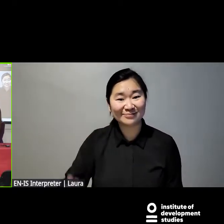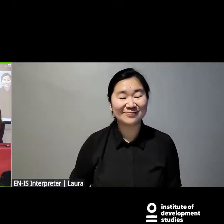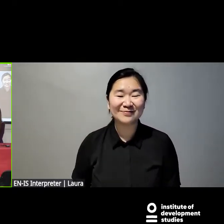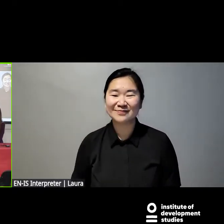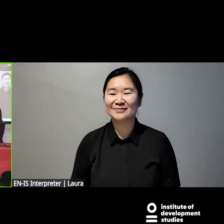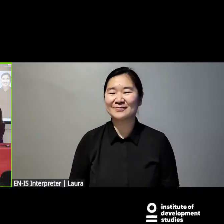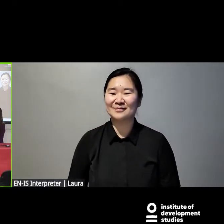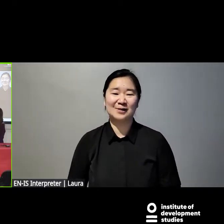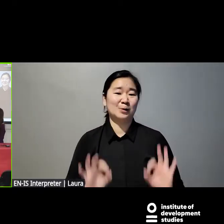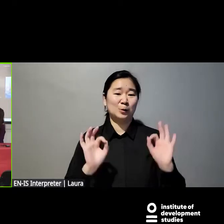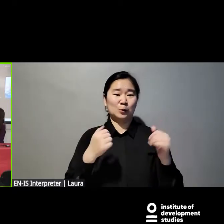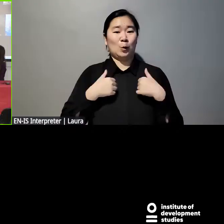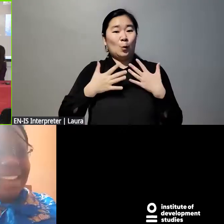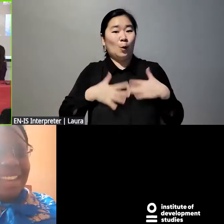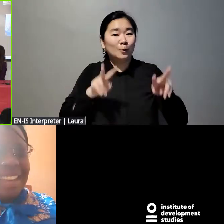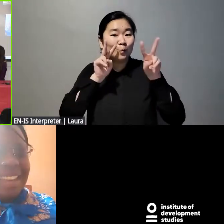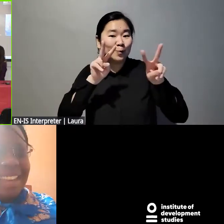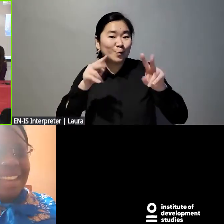Are you there?